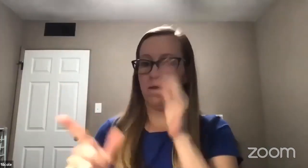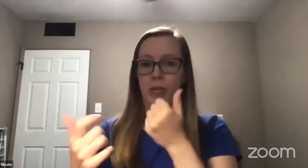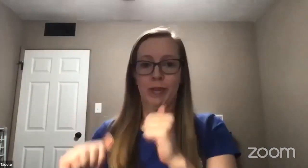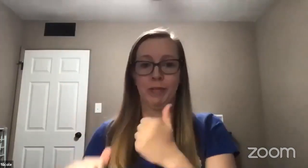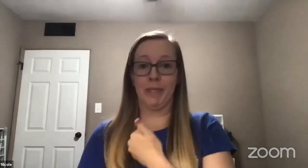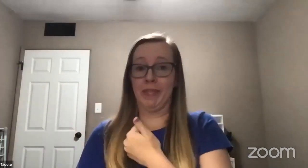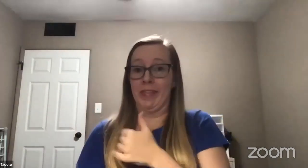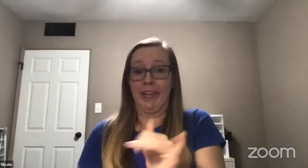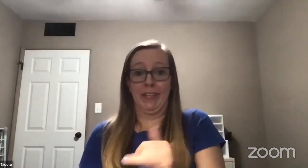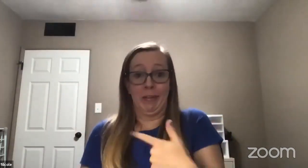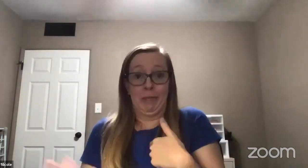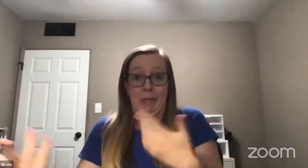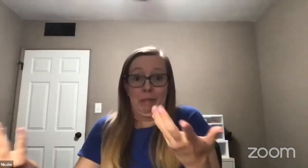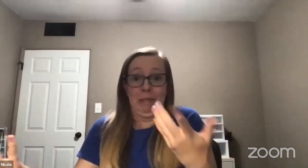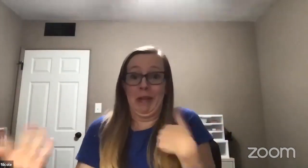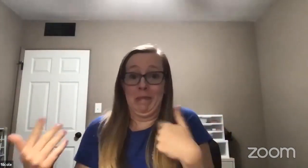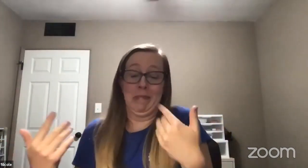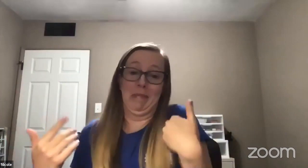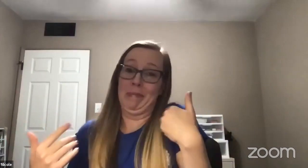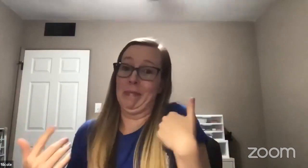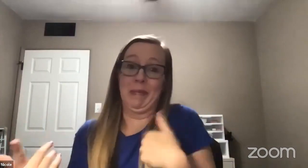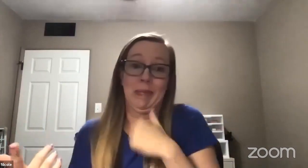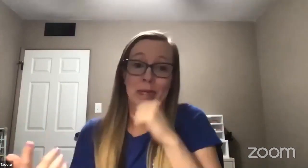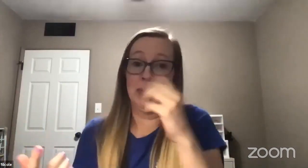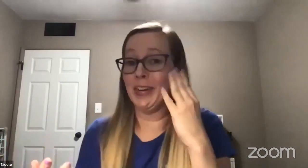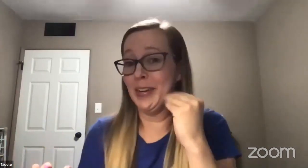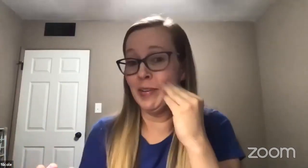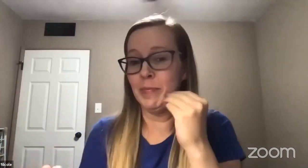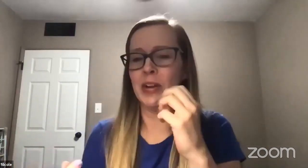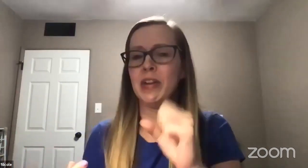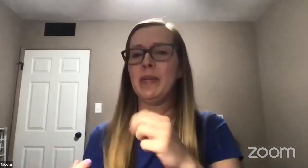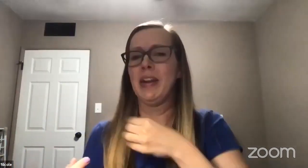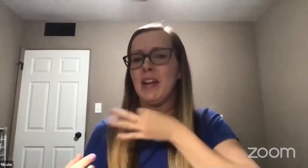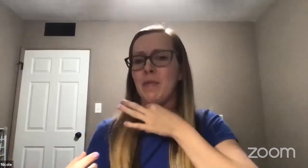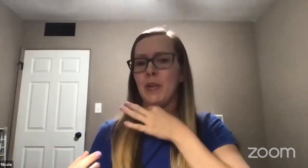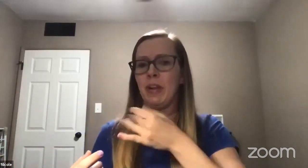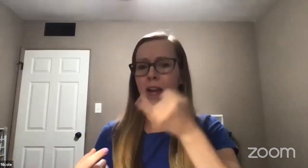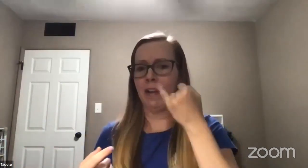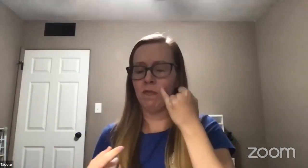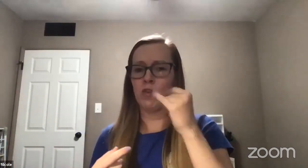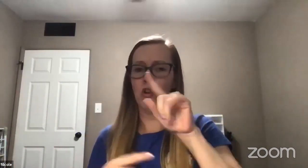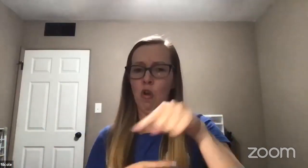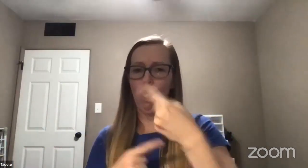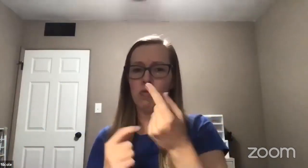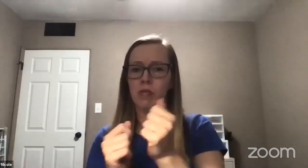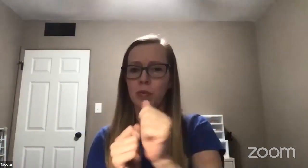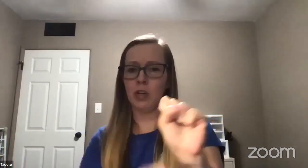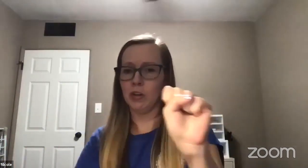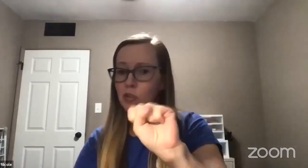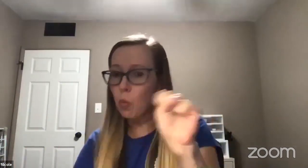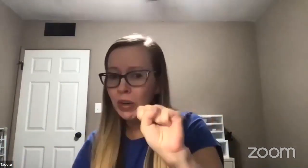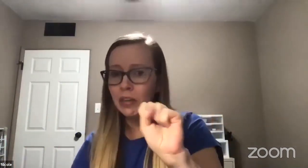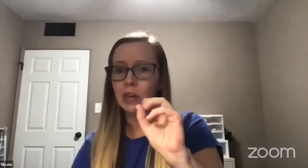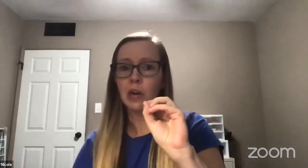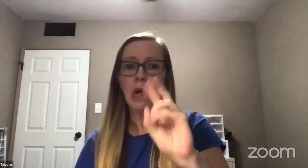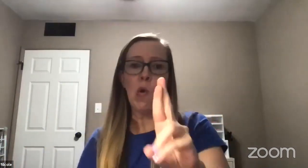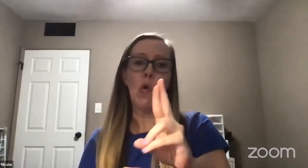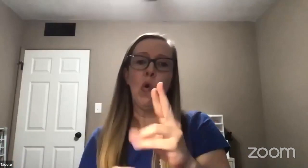call. I've heard of it a few times, but never actually seen it or experienced it for myself. And is